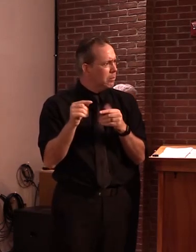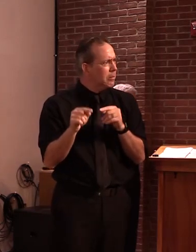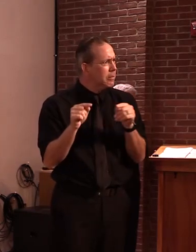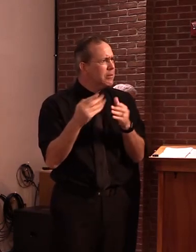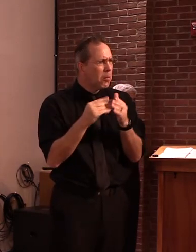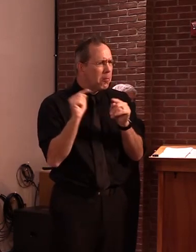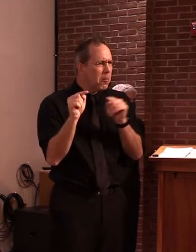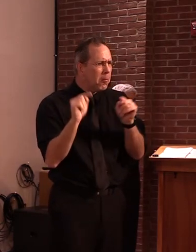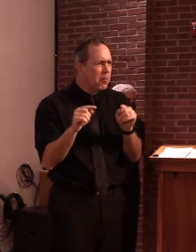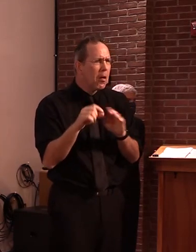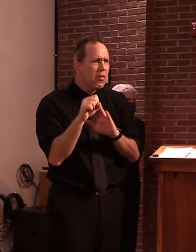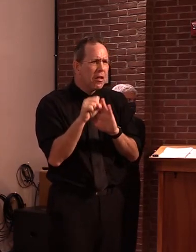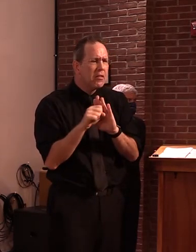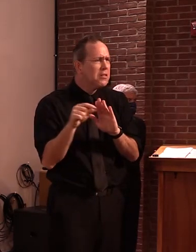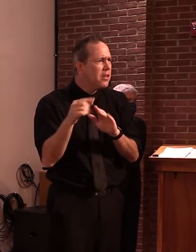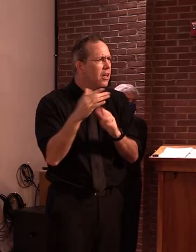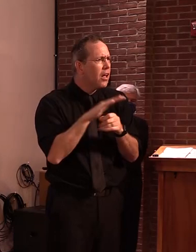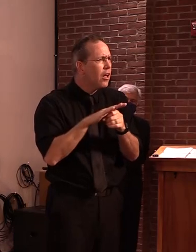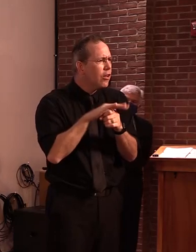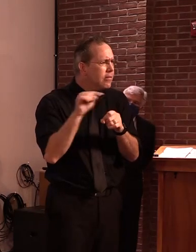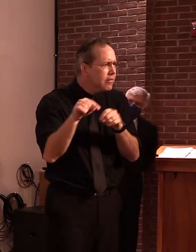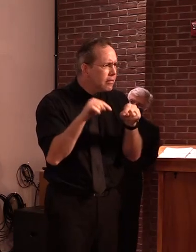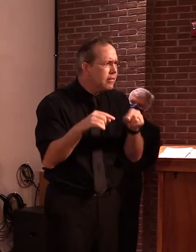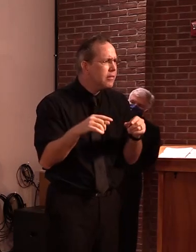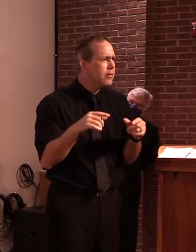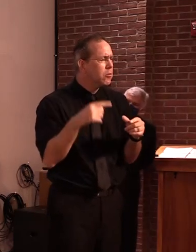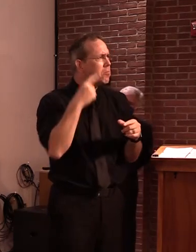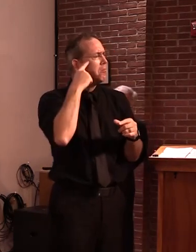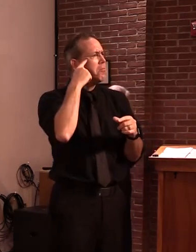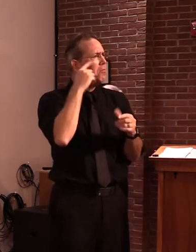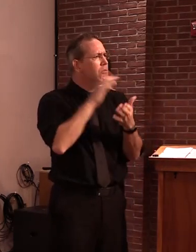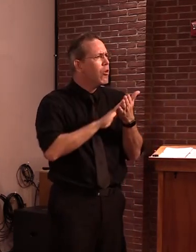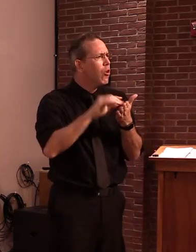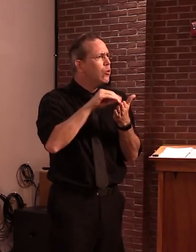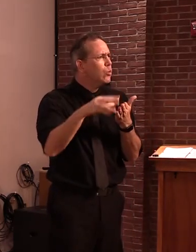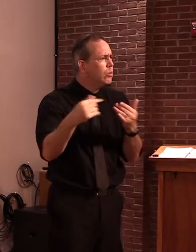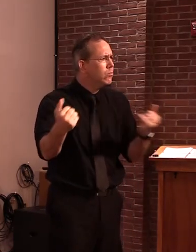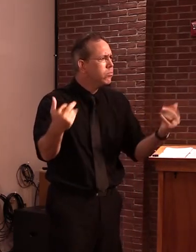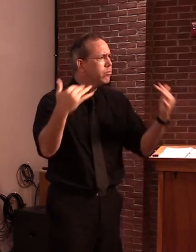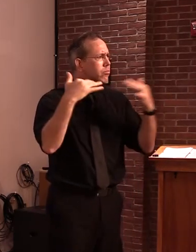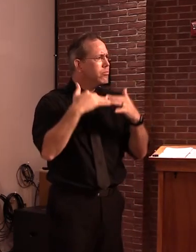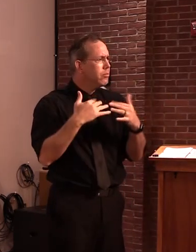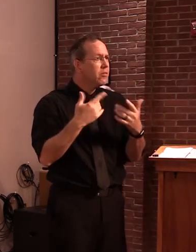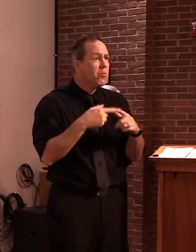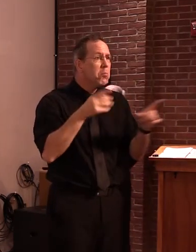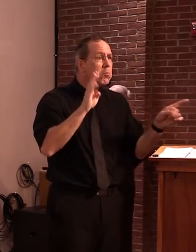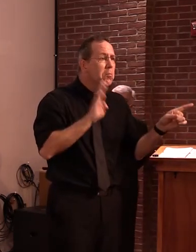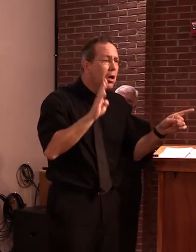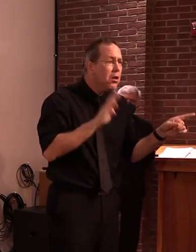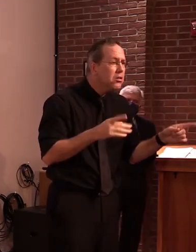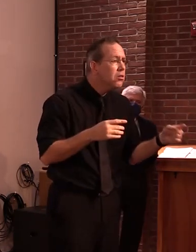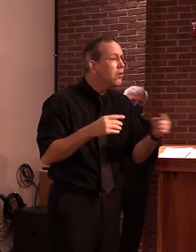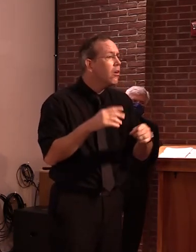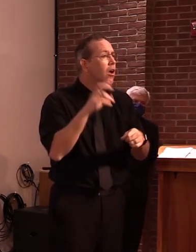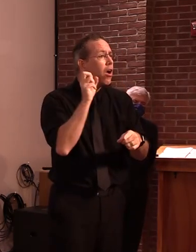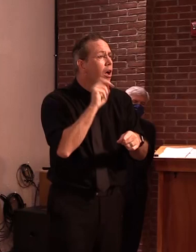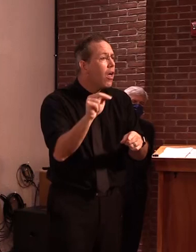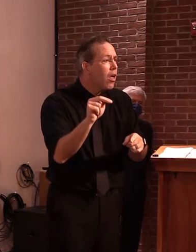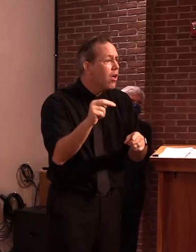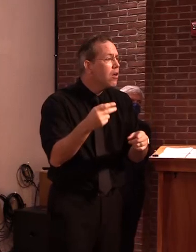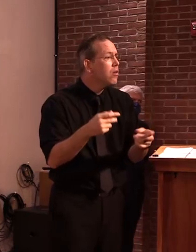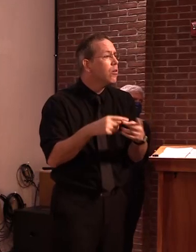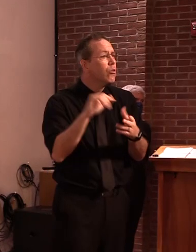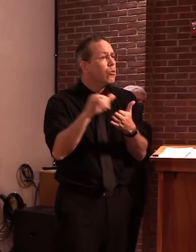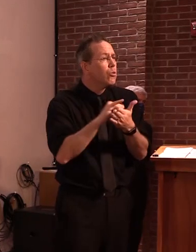concern about the return of college students. We draw so many kids from Metro Boston and Connecticut and New Jersey and Metro New York, and all of those areas are now